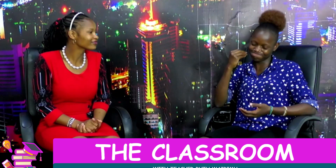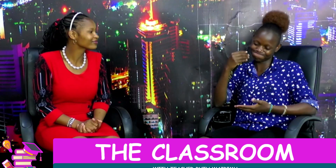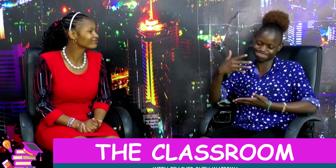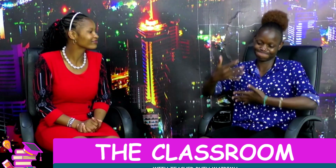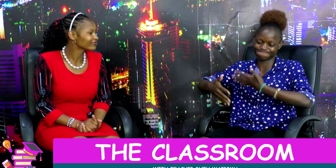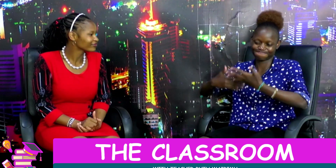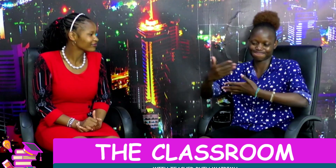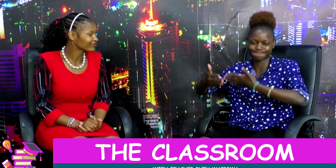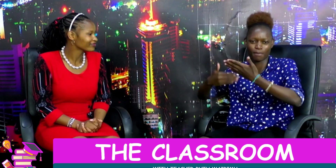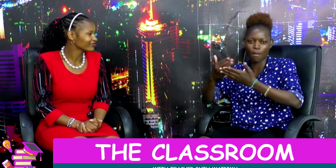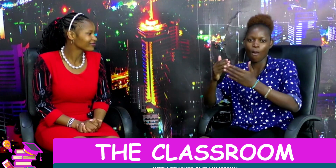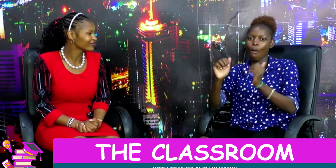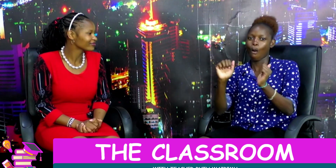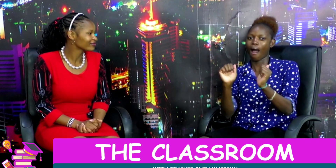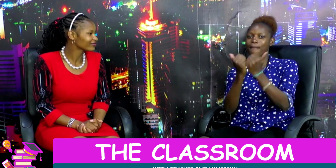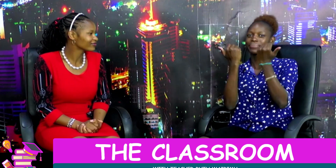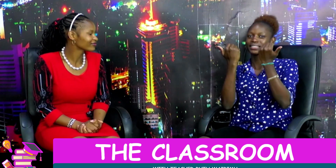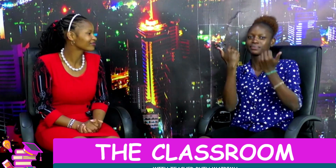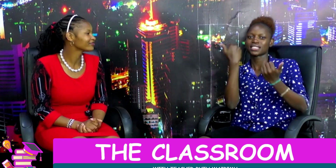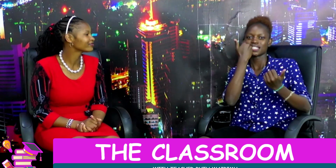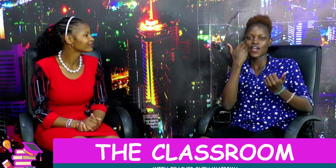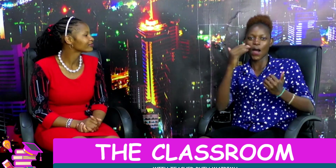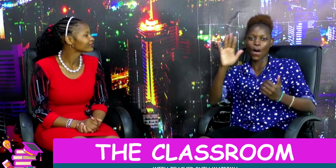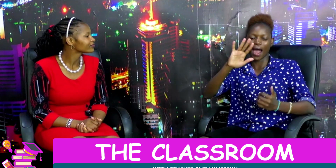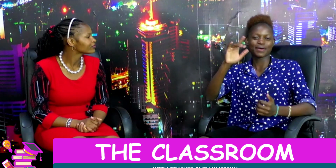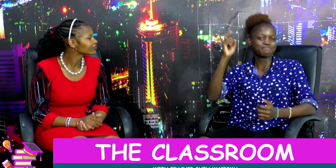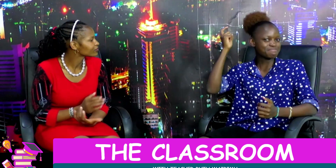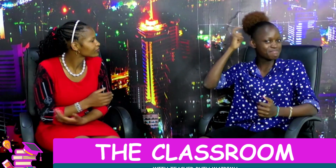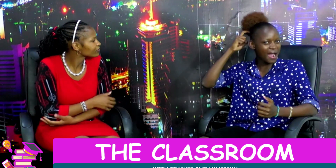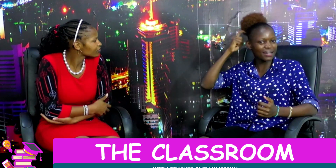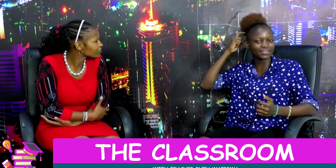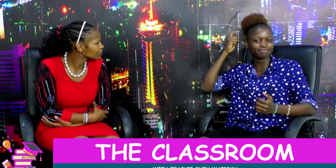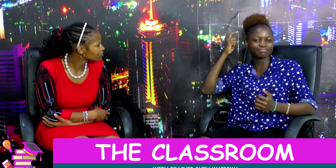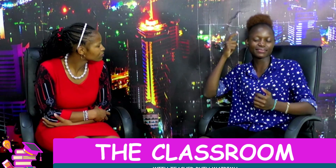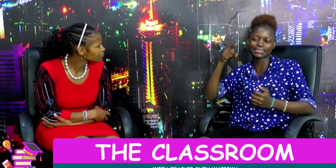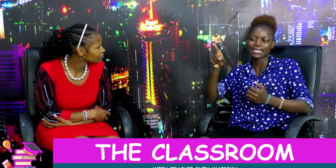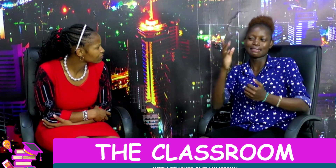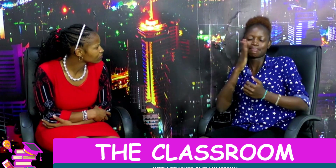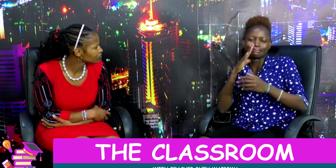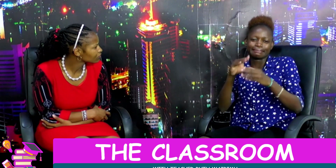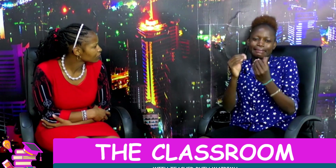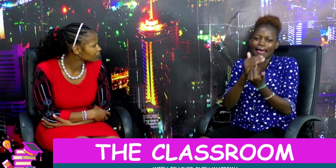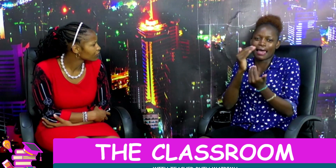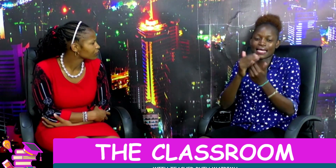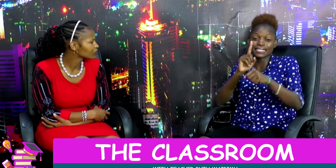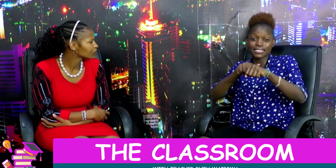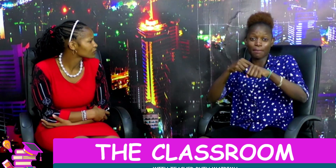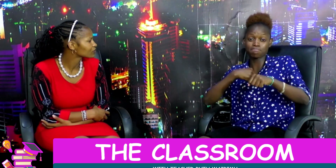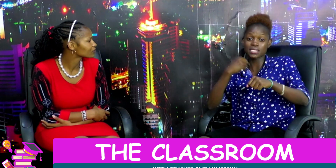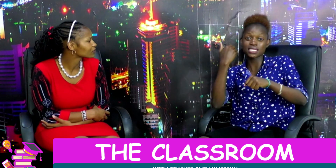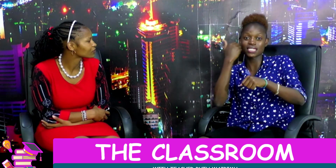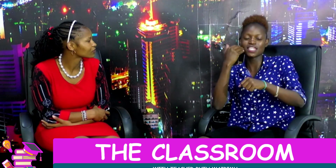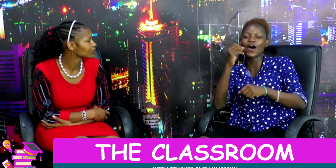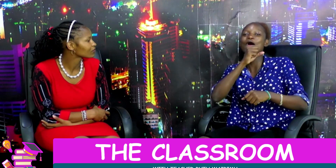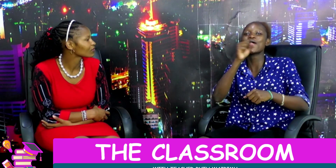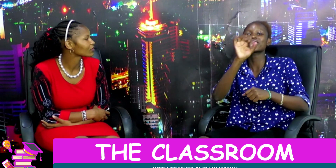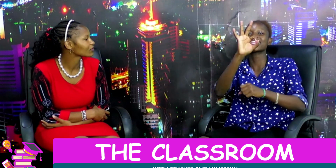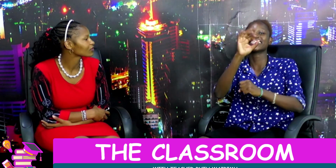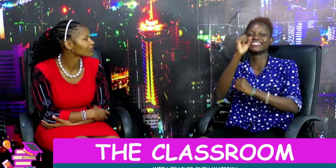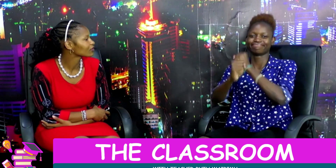So when I was born hearing, but as life continued, I became sick,